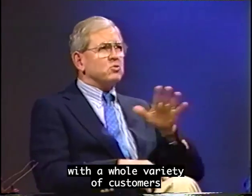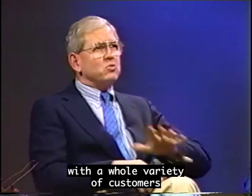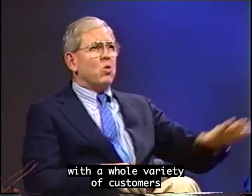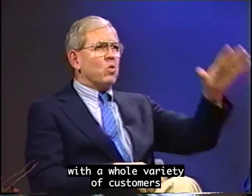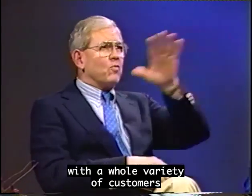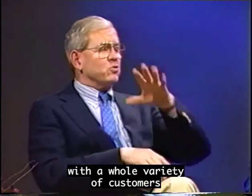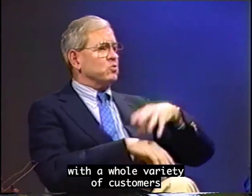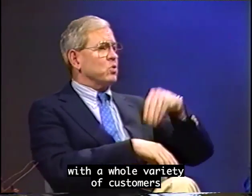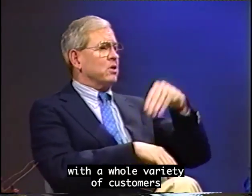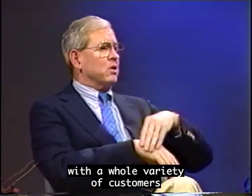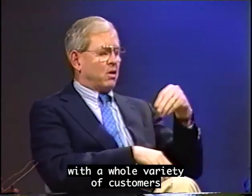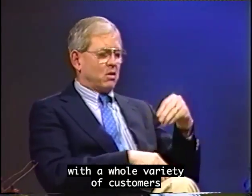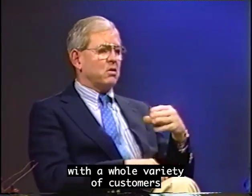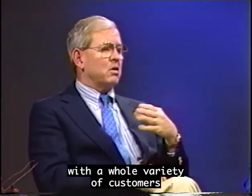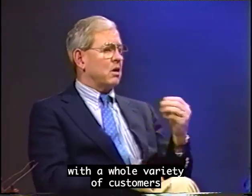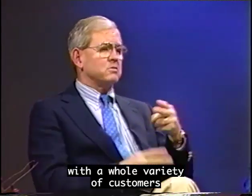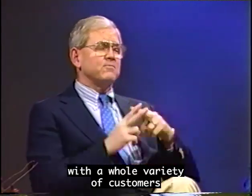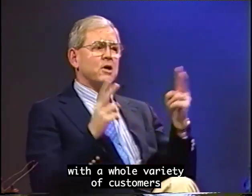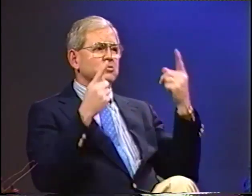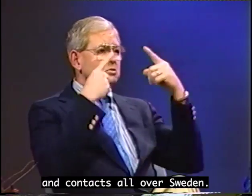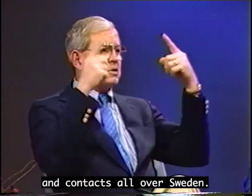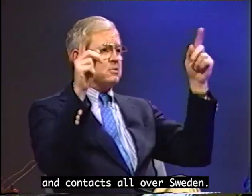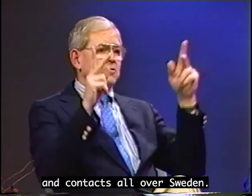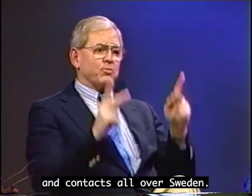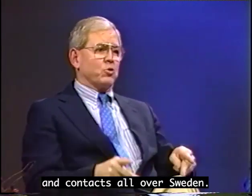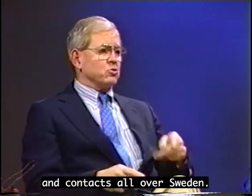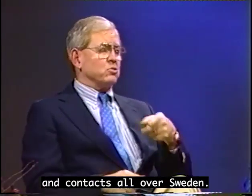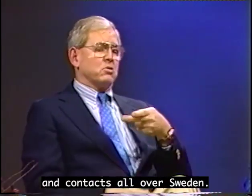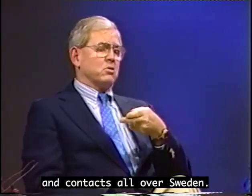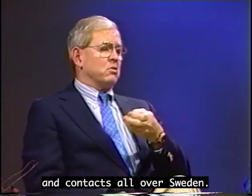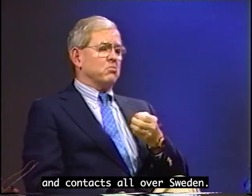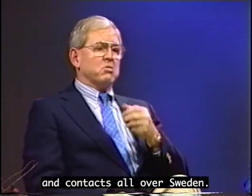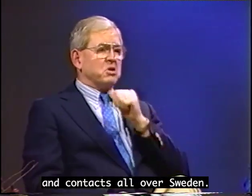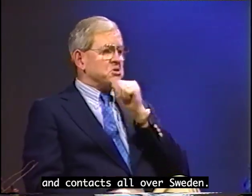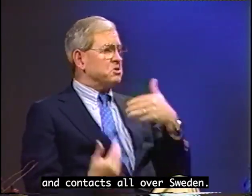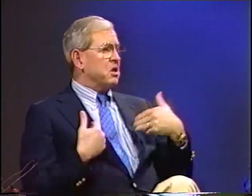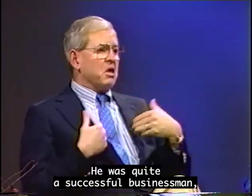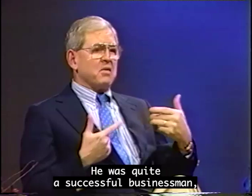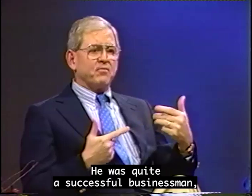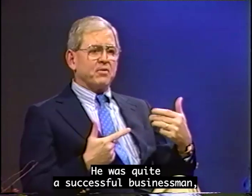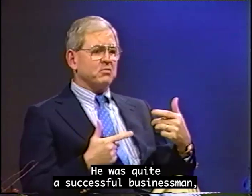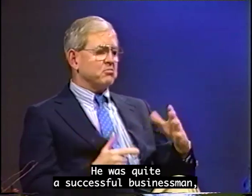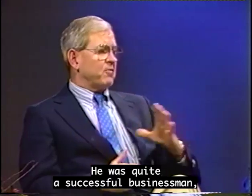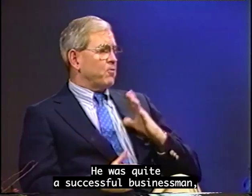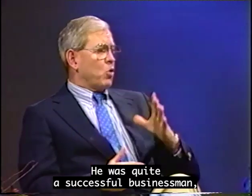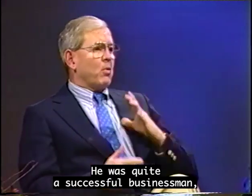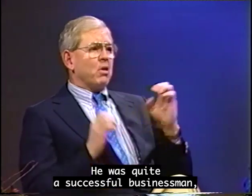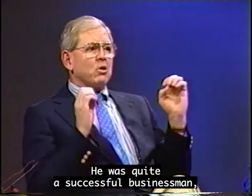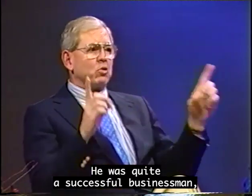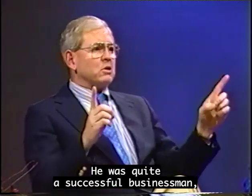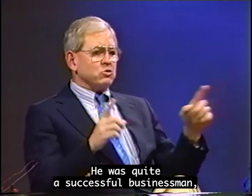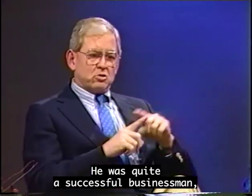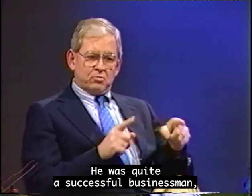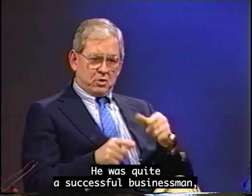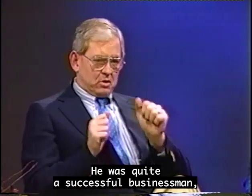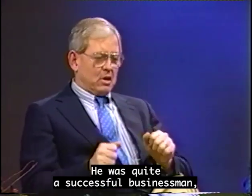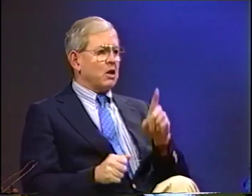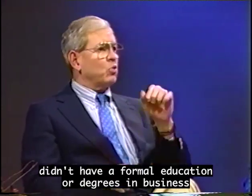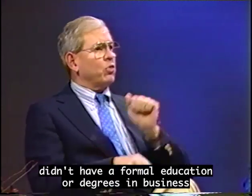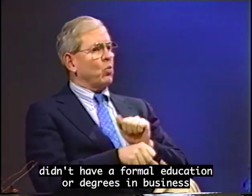with a whole variety of customers and contacts all over Sweden. He was quite a successful big businessman, didn't